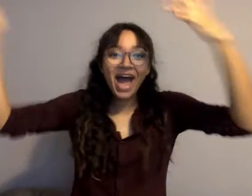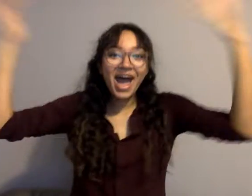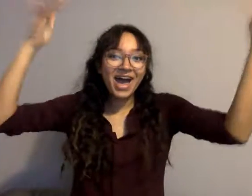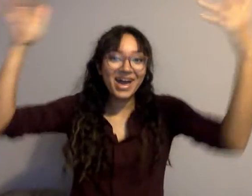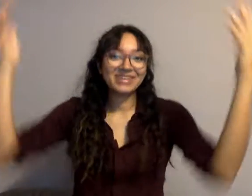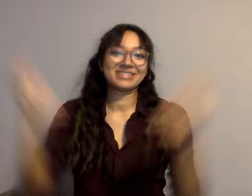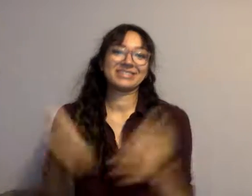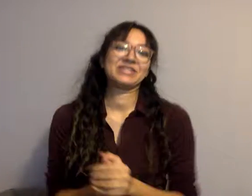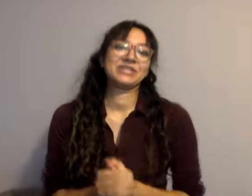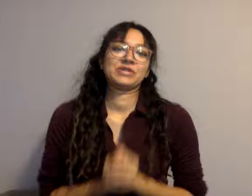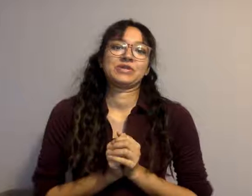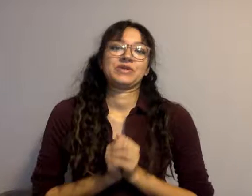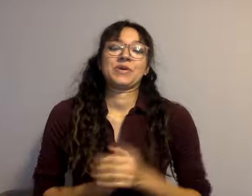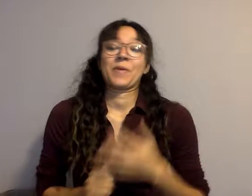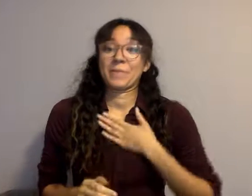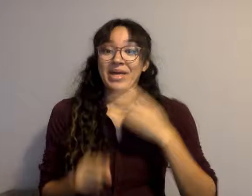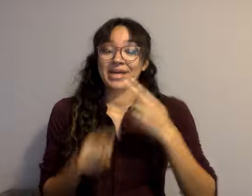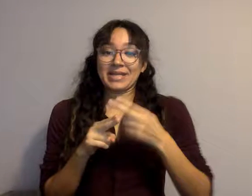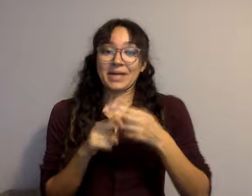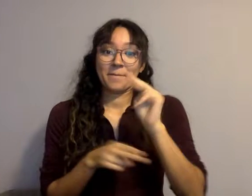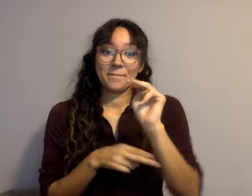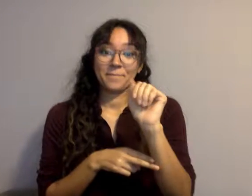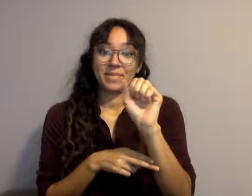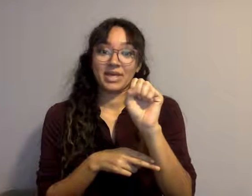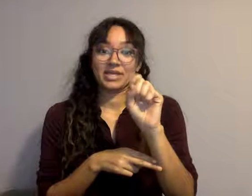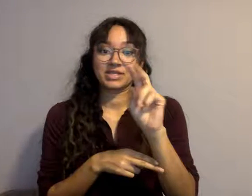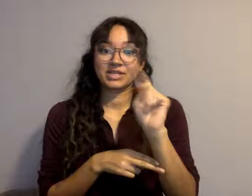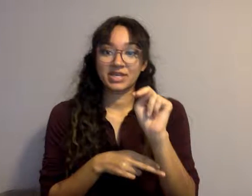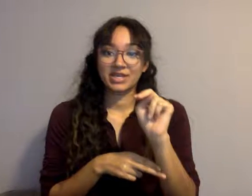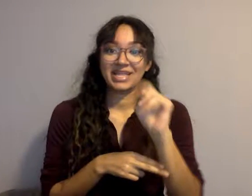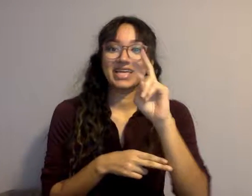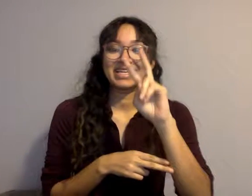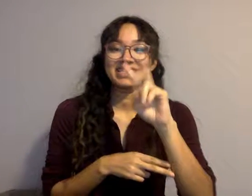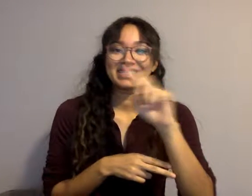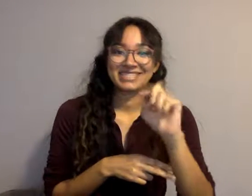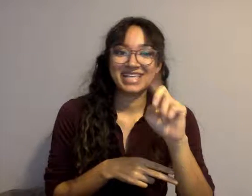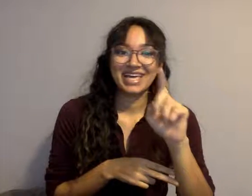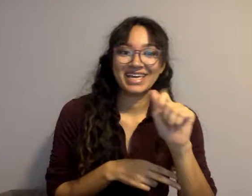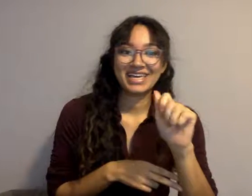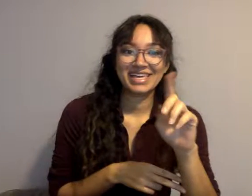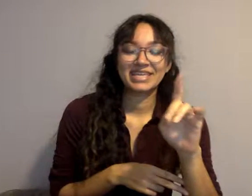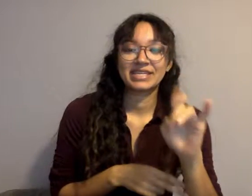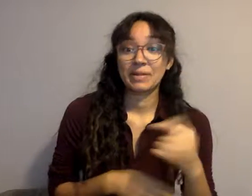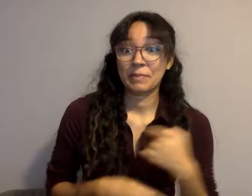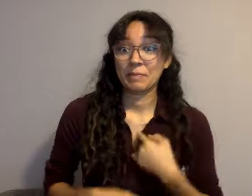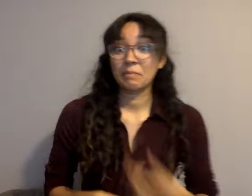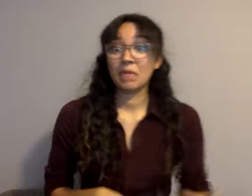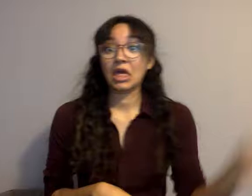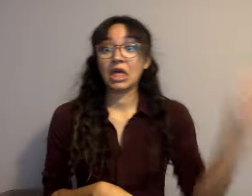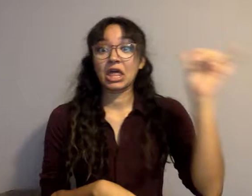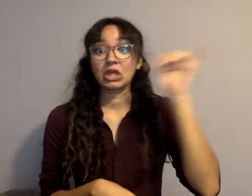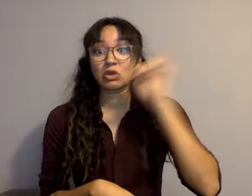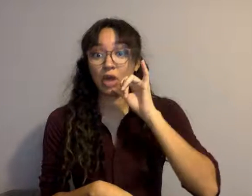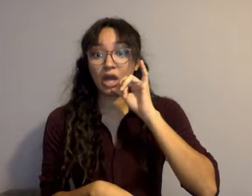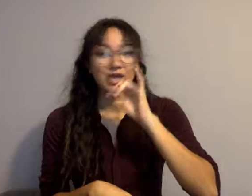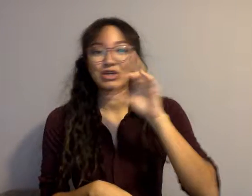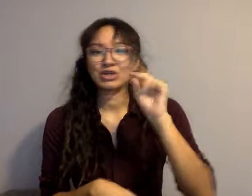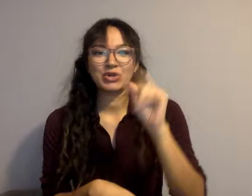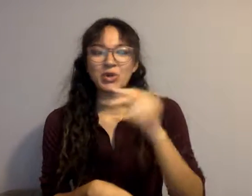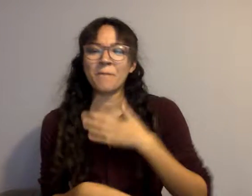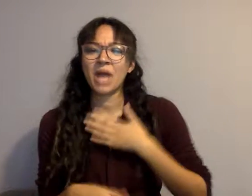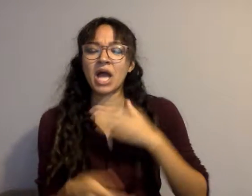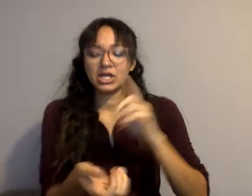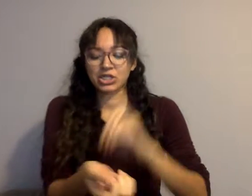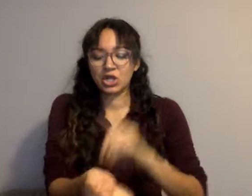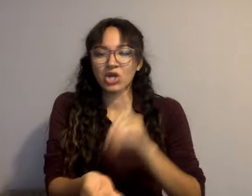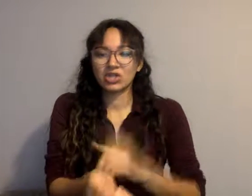My name is Maysoon Zayed, and I am not drunk, but the doctor who delivered me was. He cut my